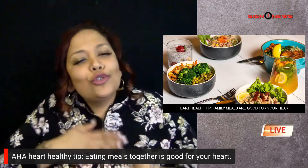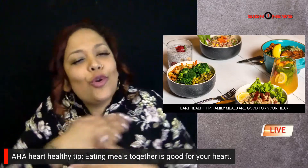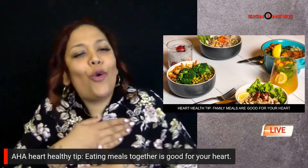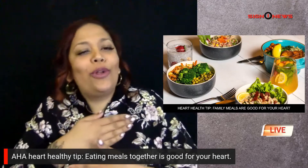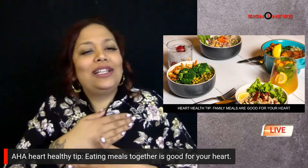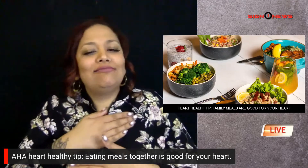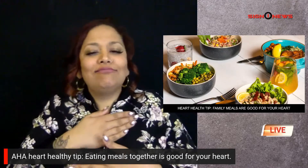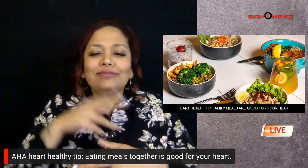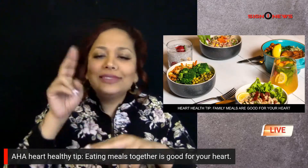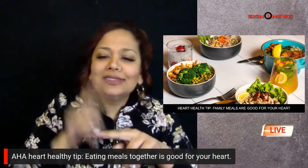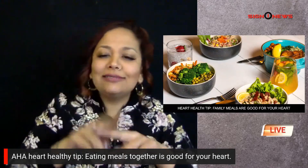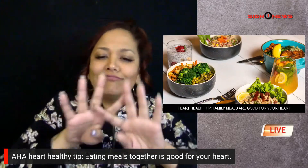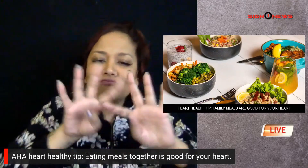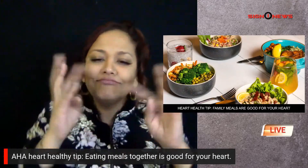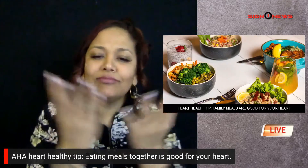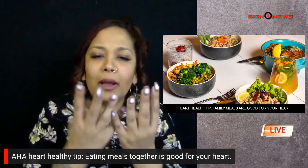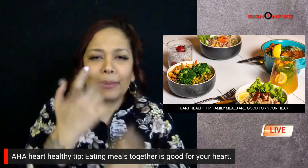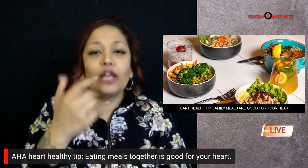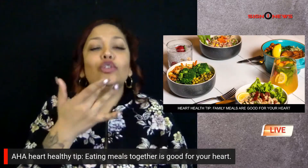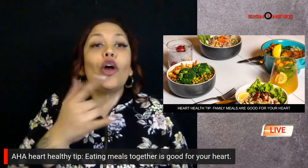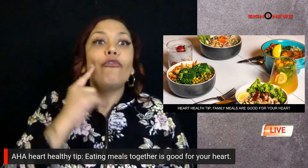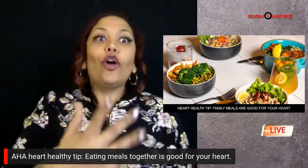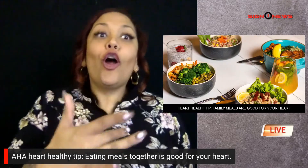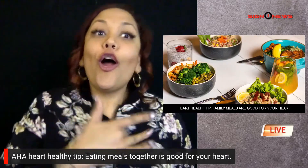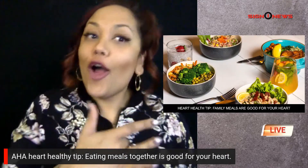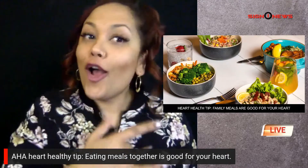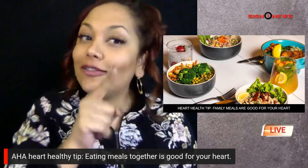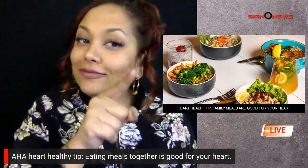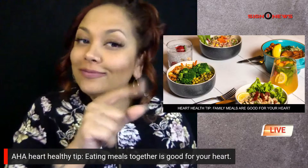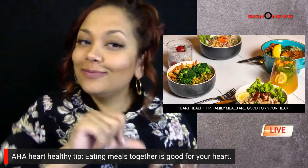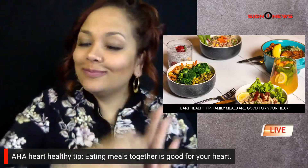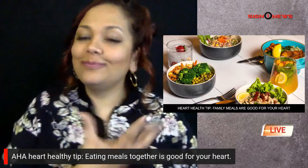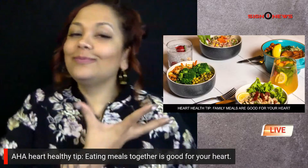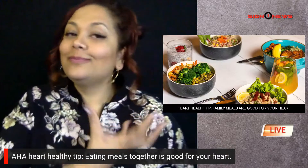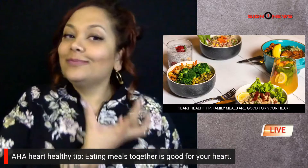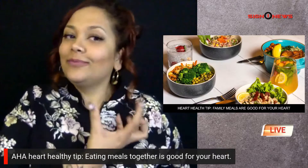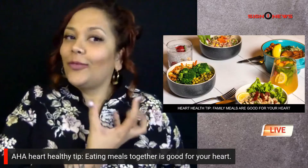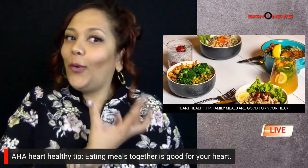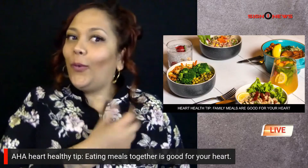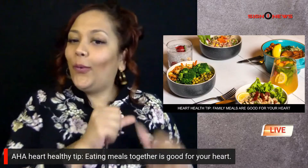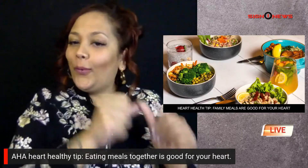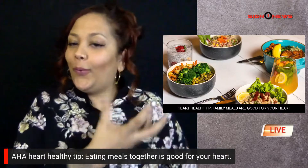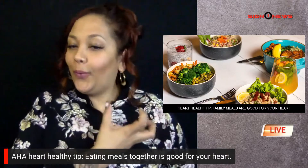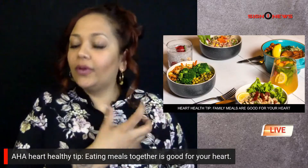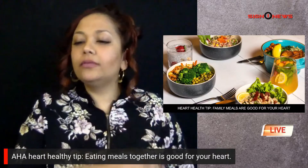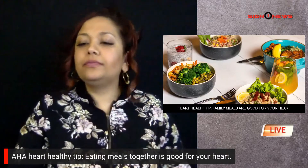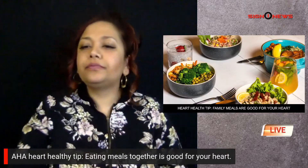The American Heart Association encourages you to enjoy family meals because it's good for your heart.